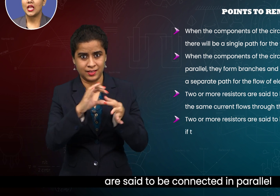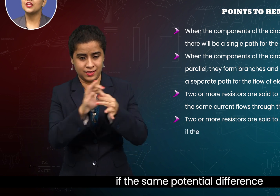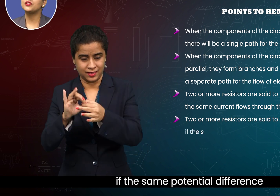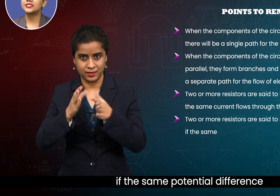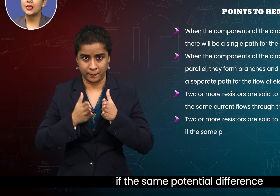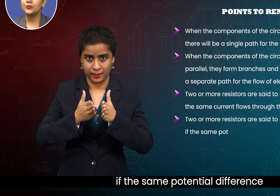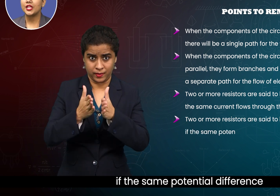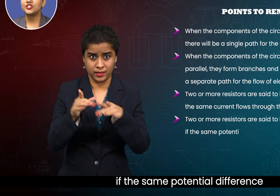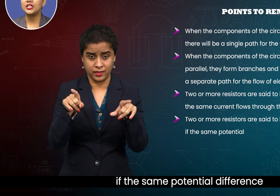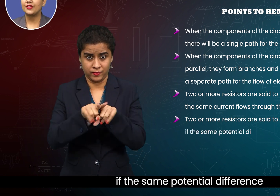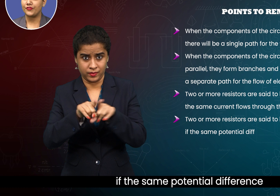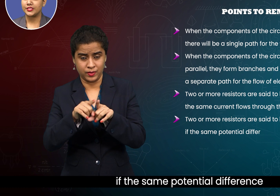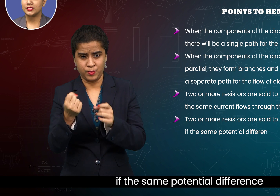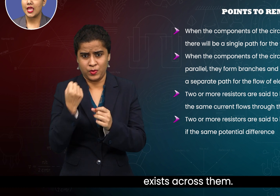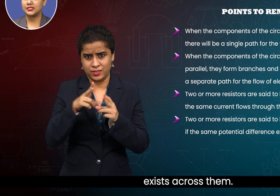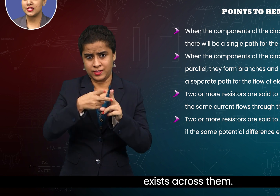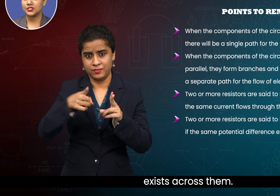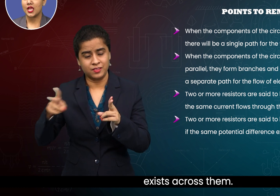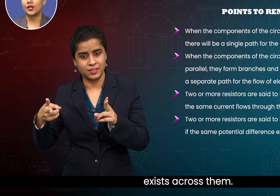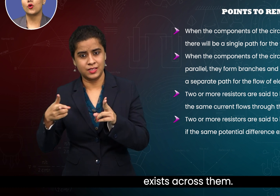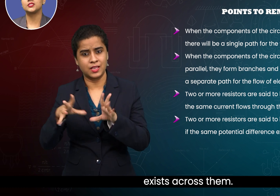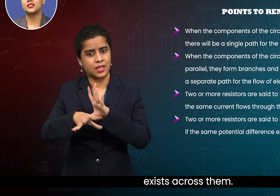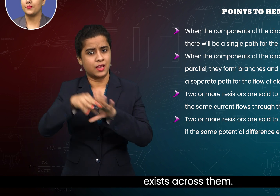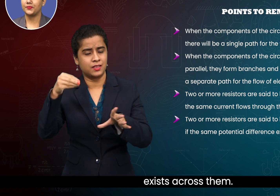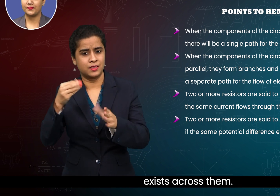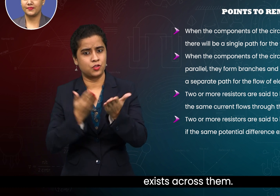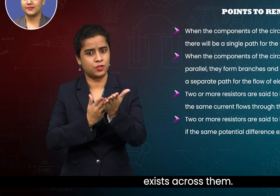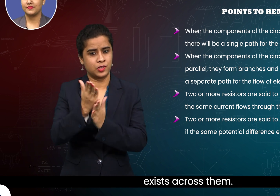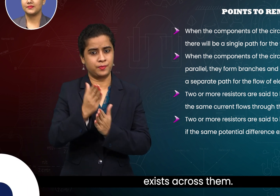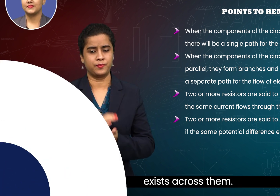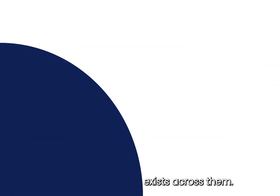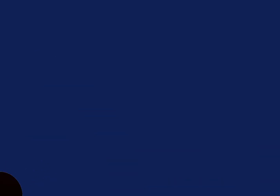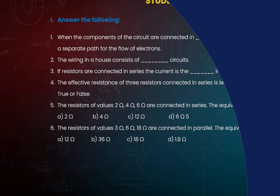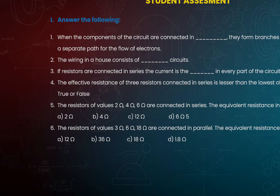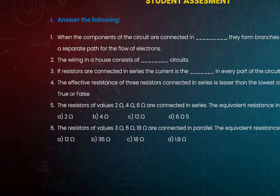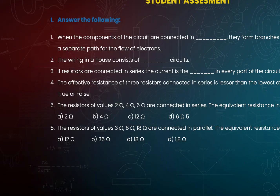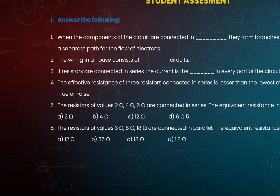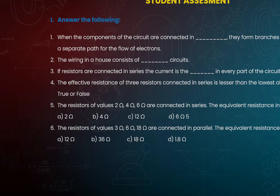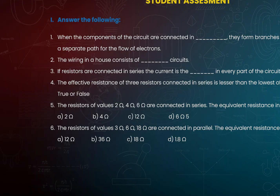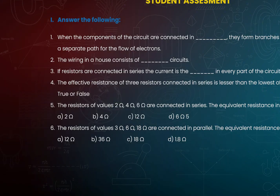if the same potential difference exists across them.